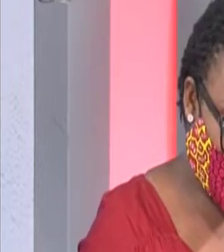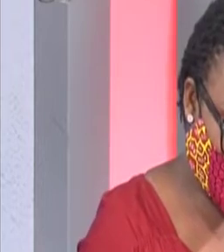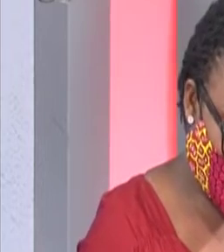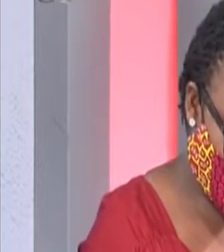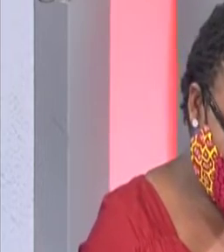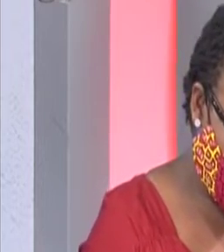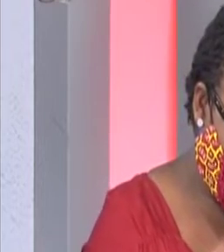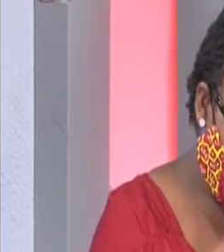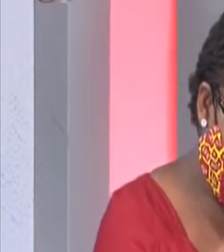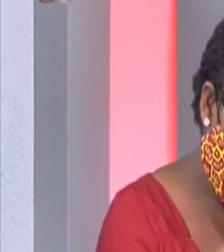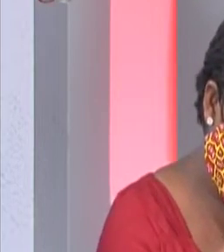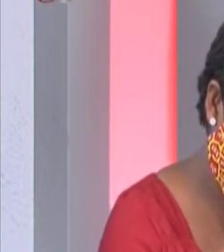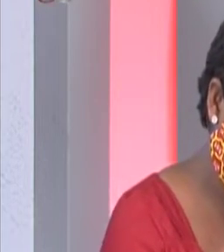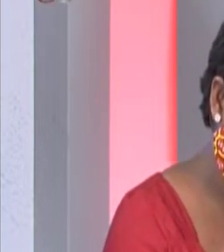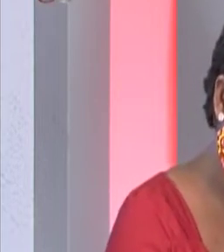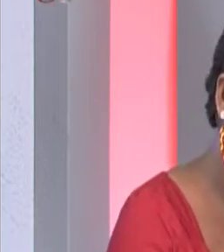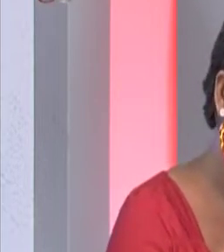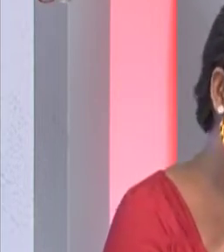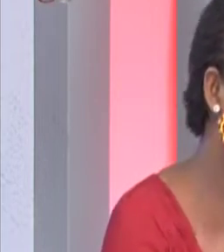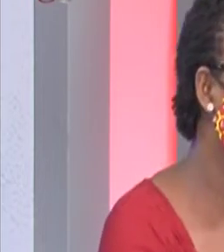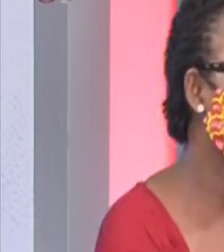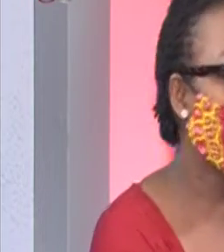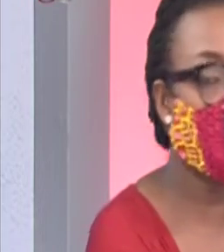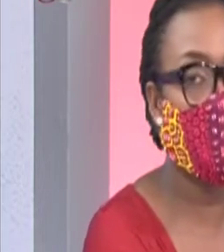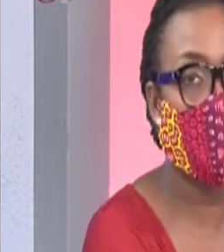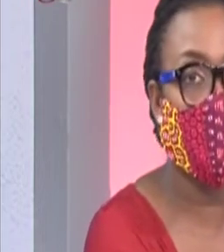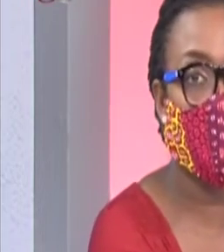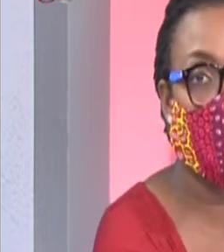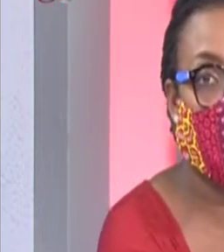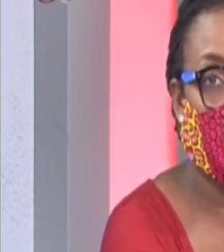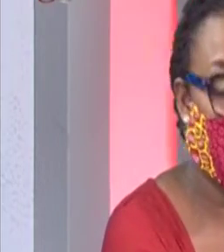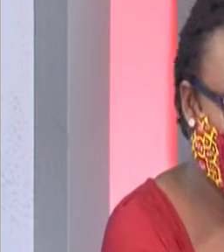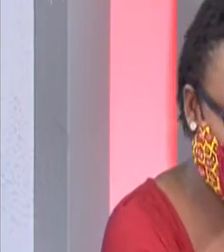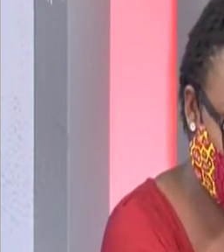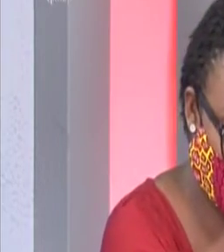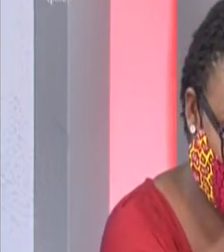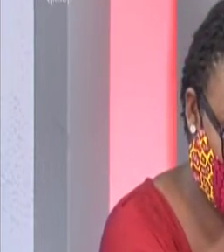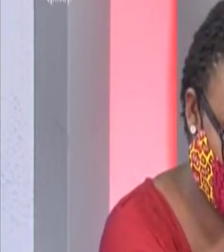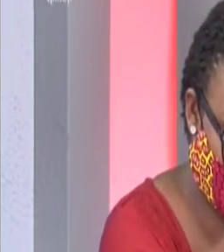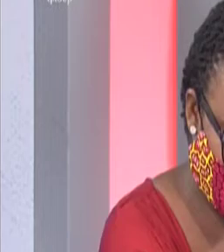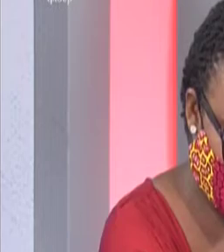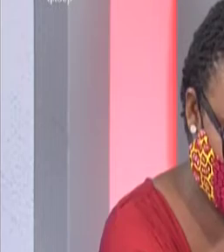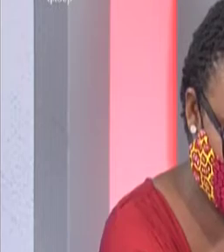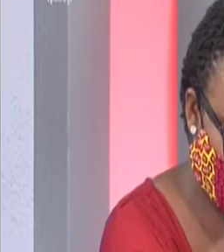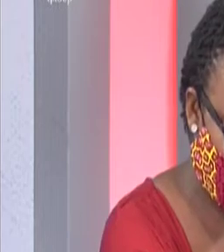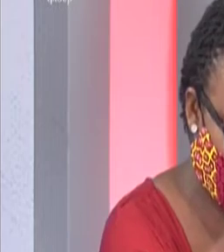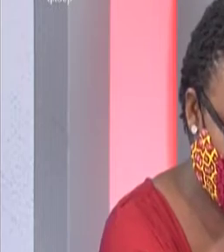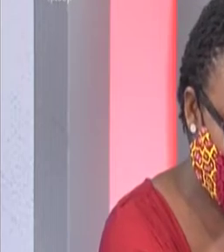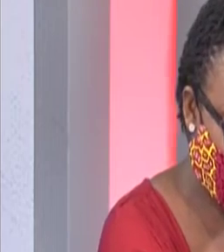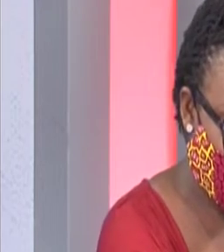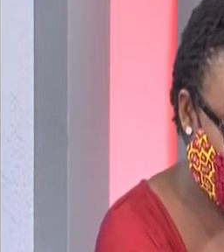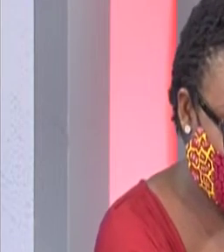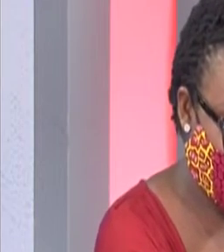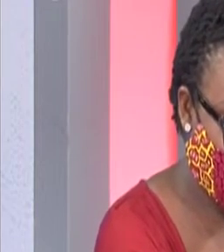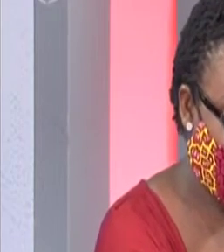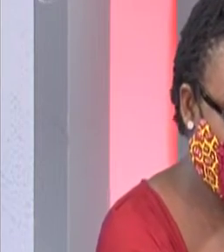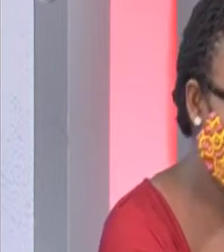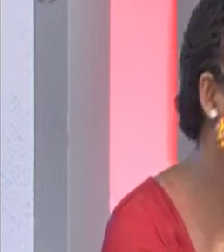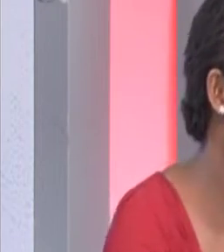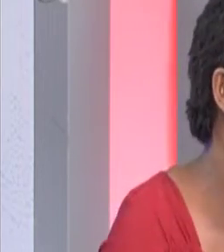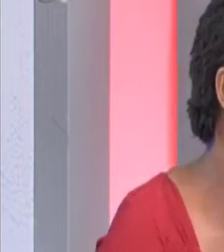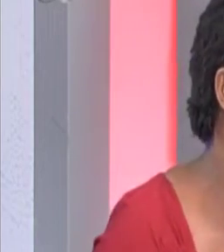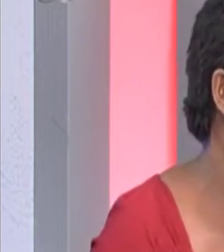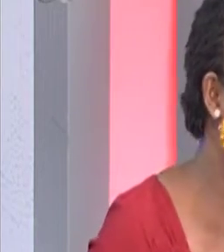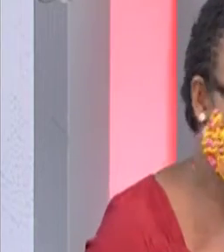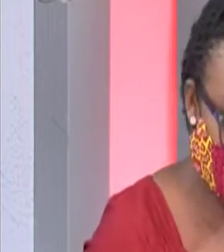then the Communications Minister also came through with some good news for two of the major telecoms companies in Ghana,